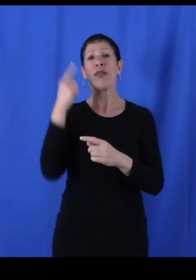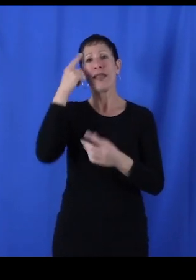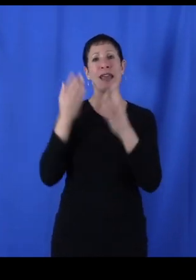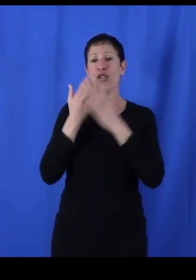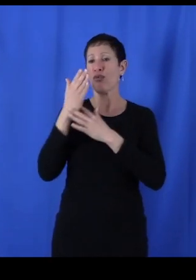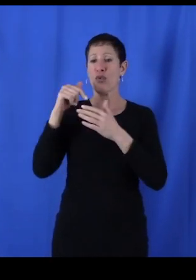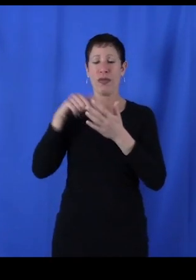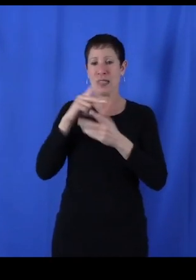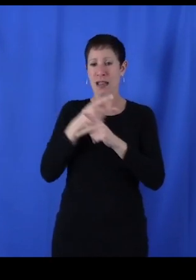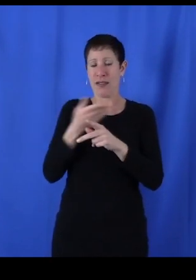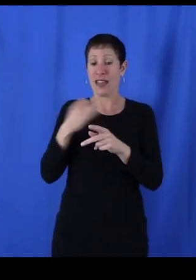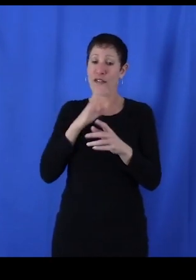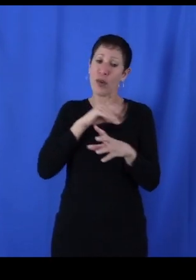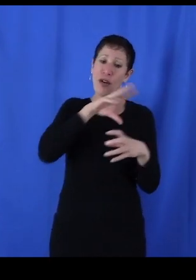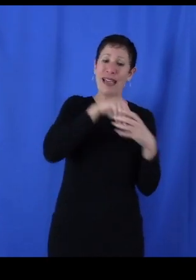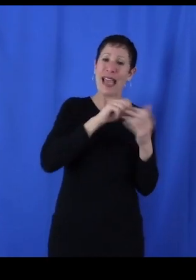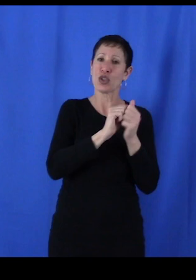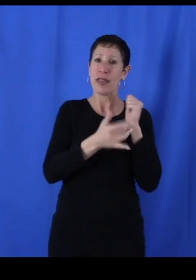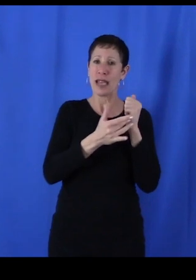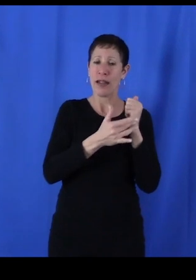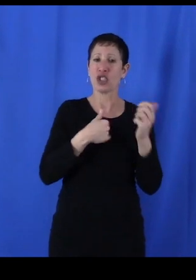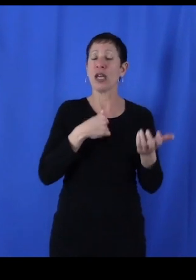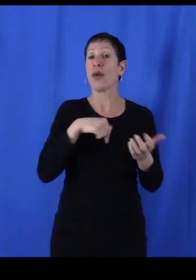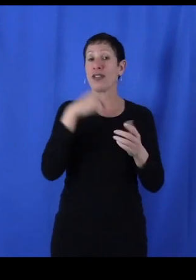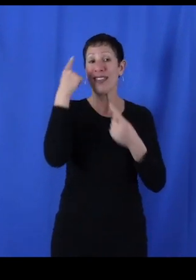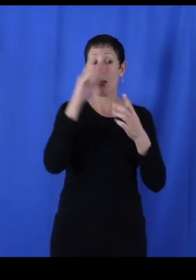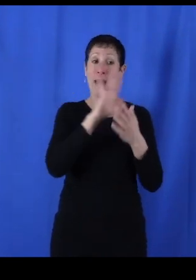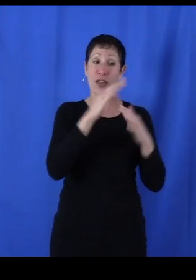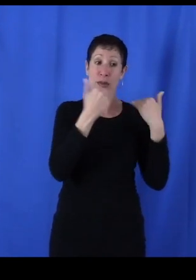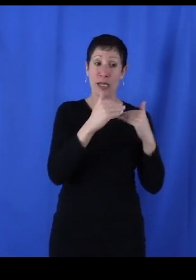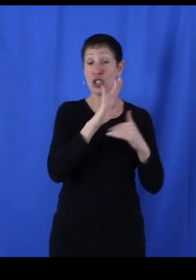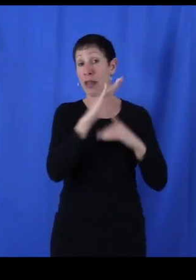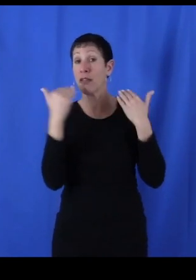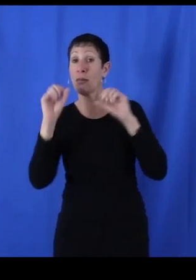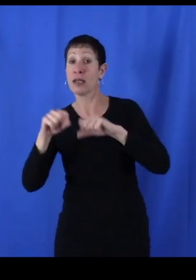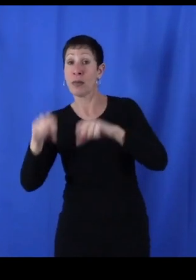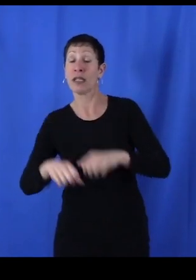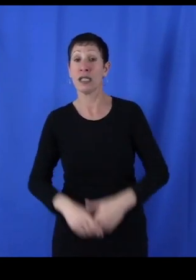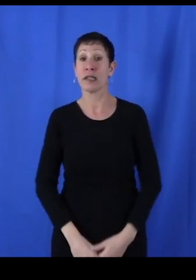these technologies and think through both their limitations and possibilities.